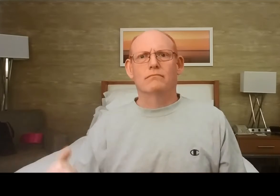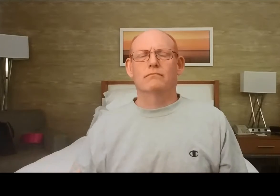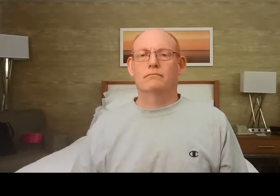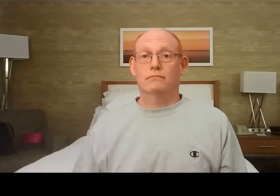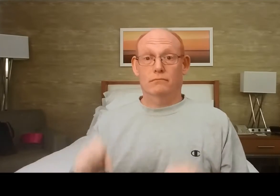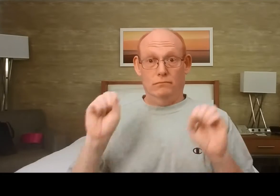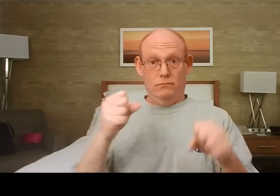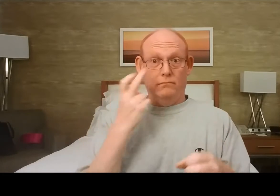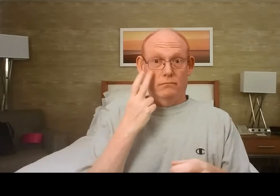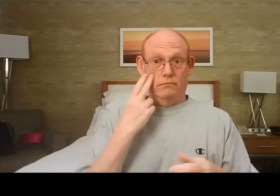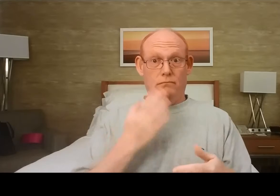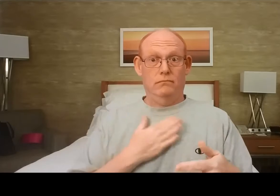think.